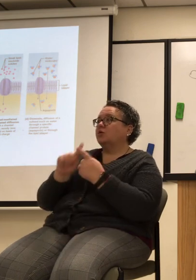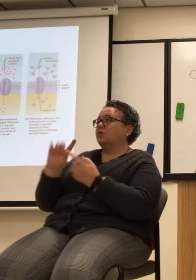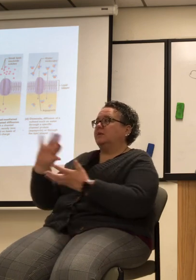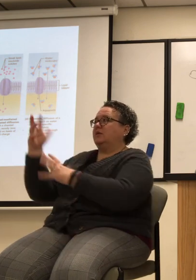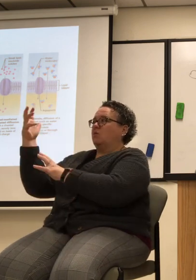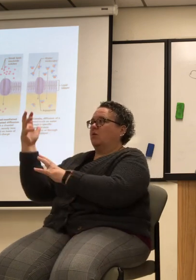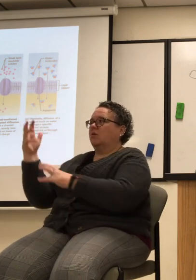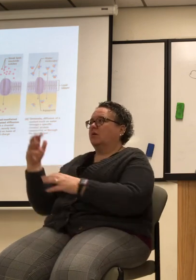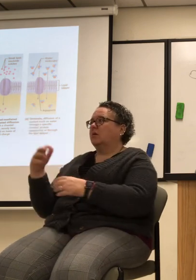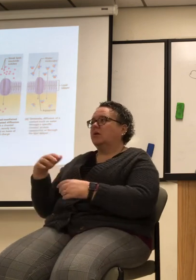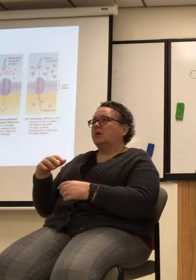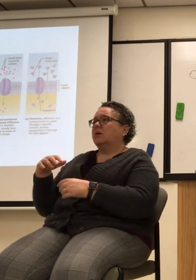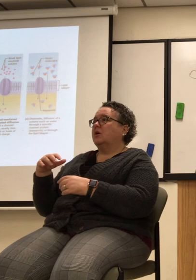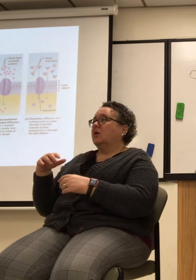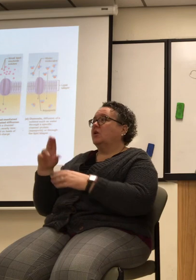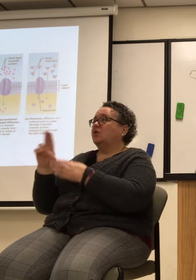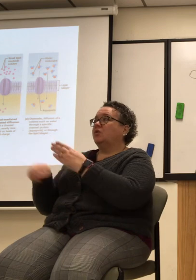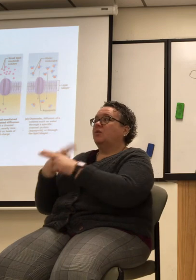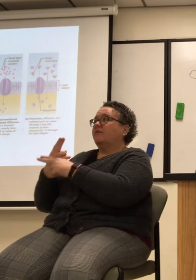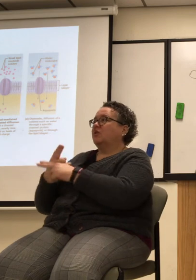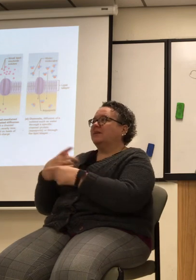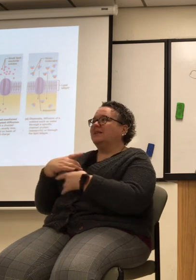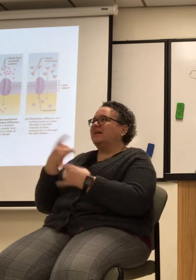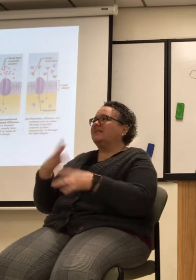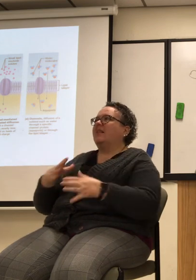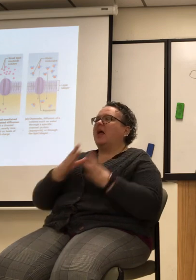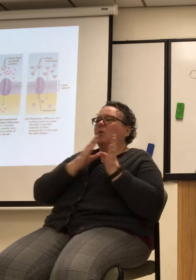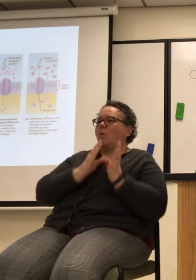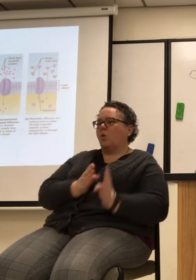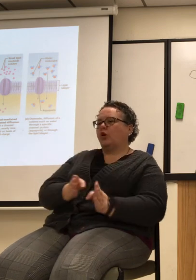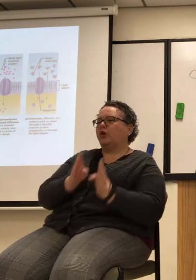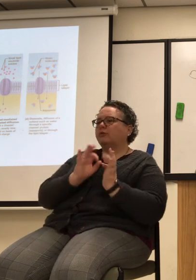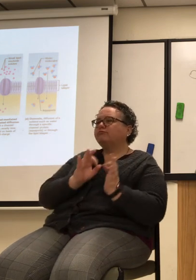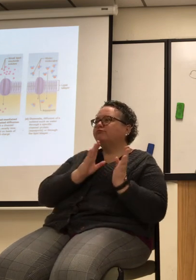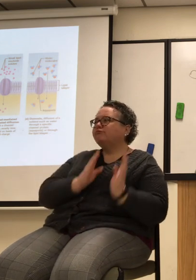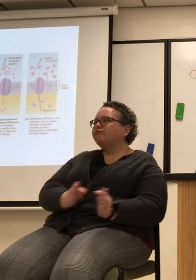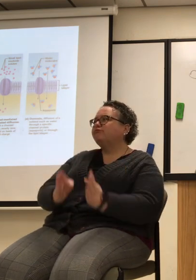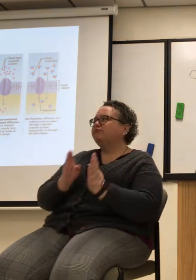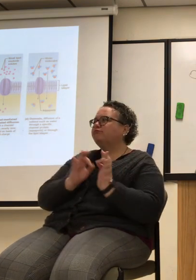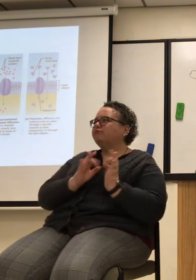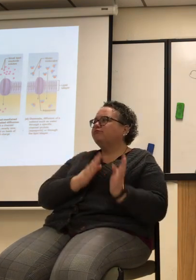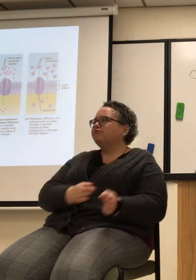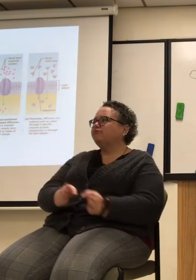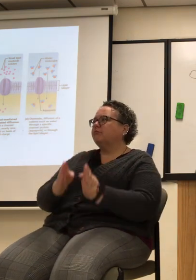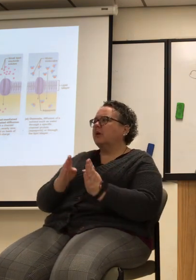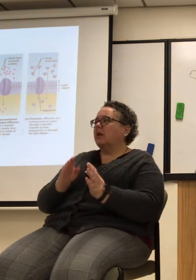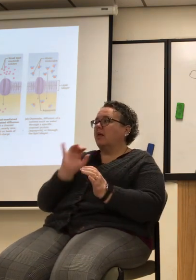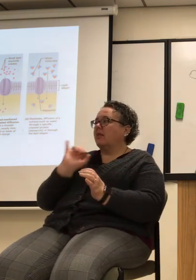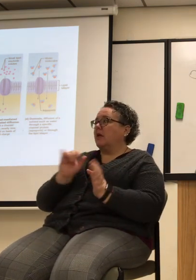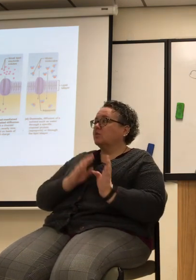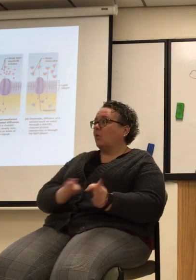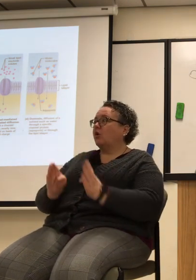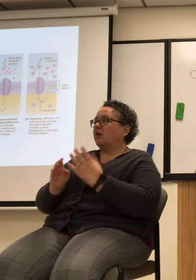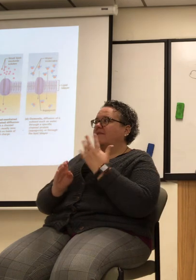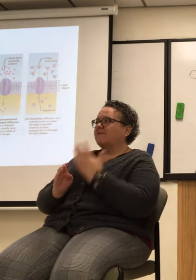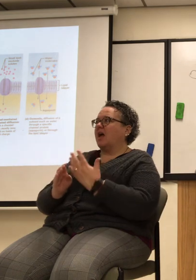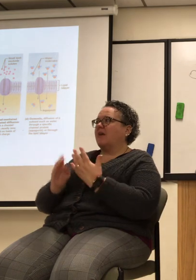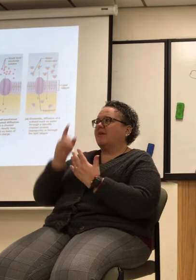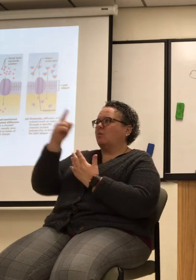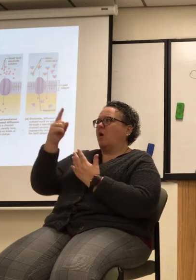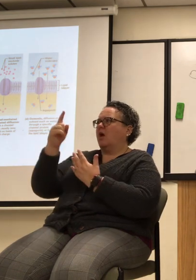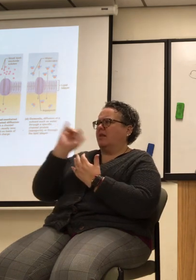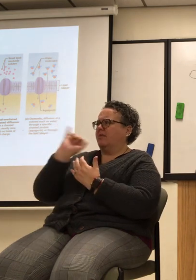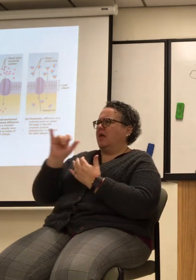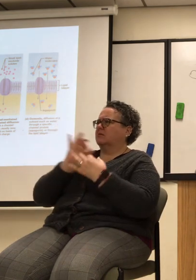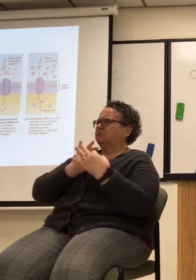The universe doesn't like an ordered state. It doesn't like it. This is ordered. 5 and 1, compartmentalized. That's